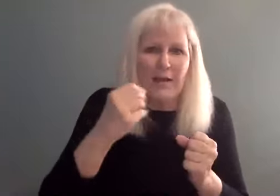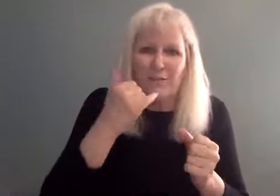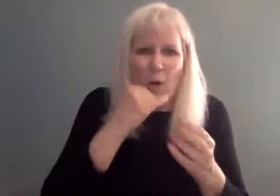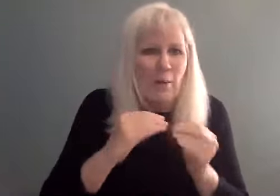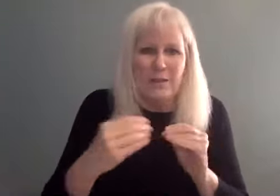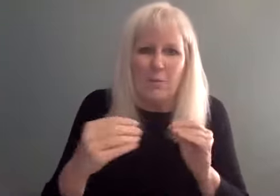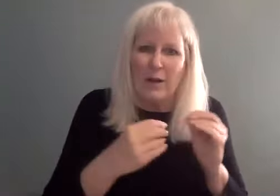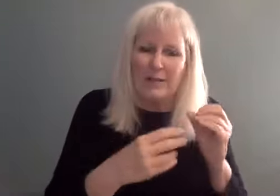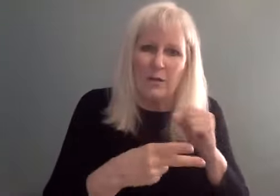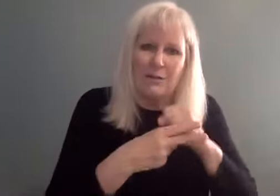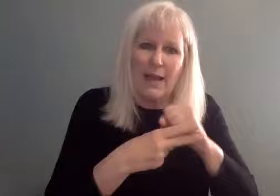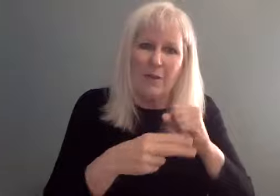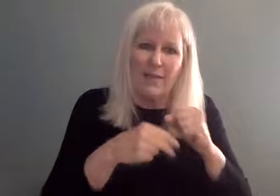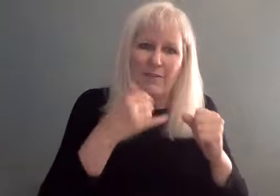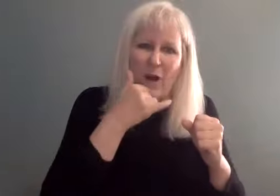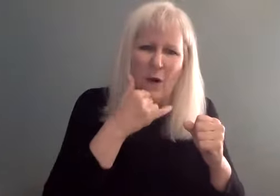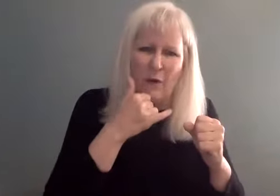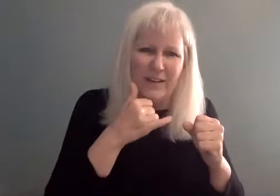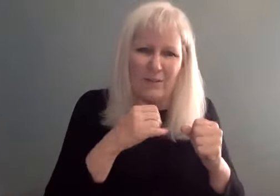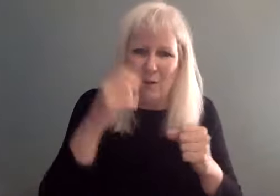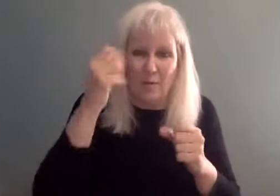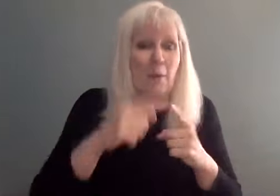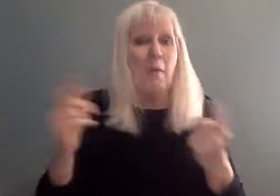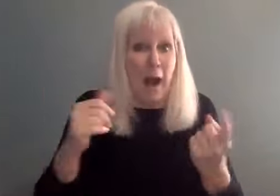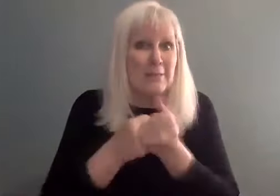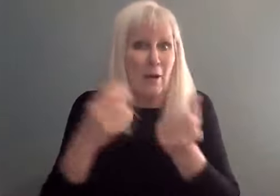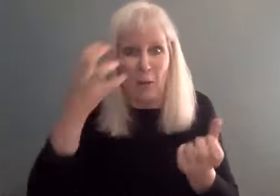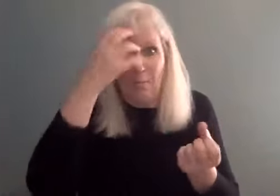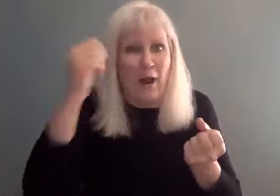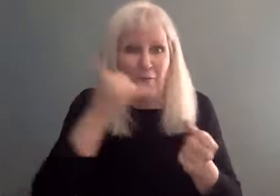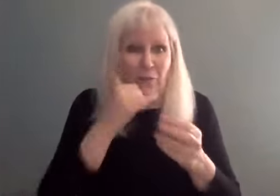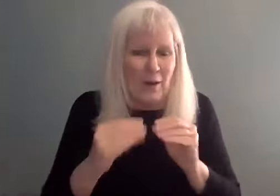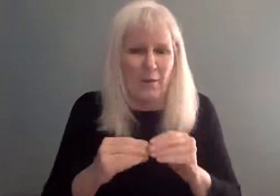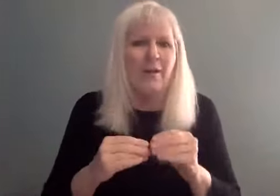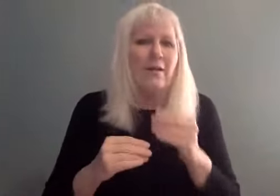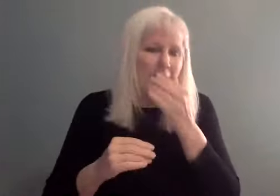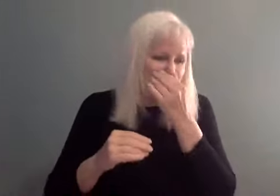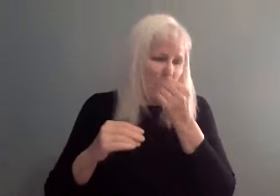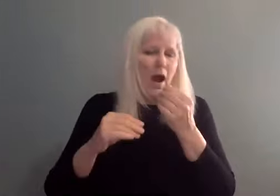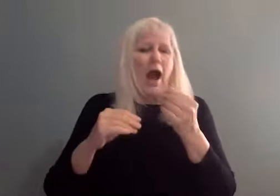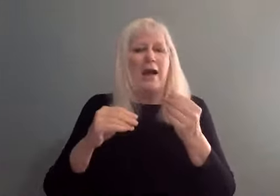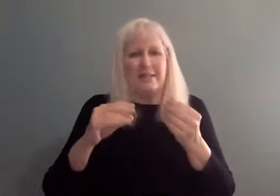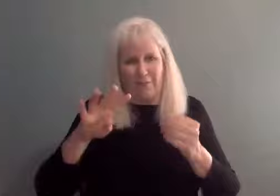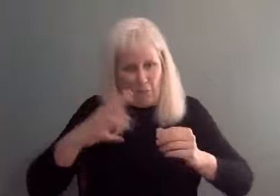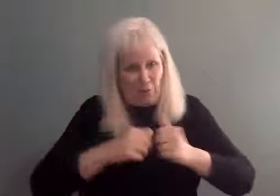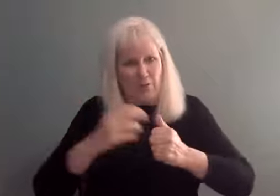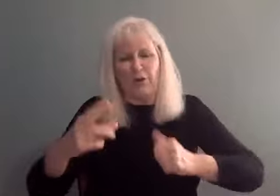she gets me and I get her, and I'm really happy. And my sponsor had approved before he passed away. So all of that I am